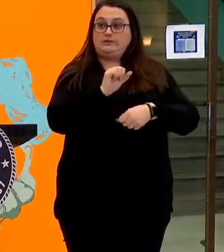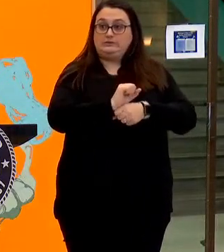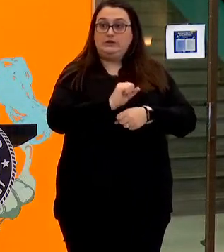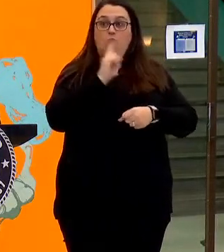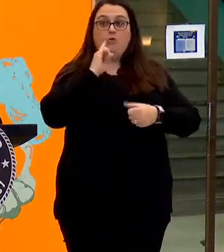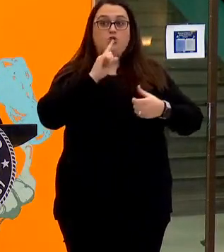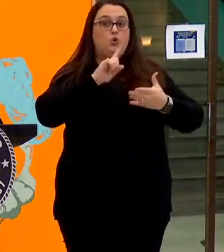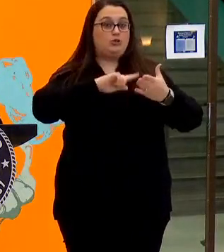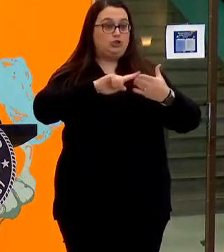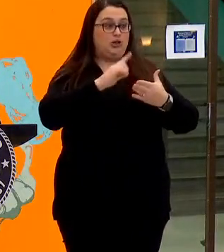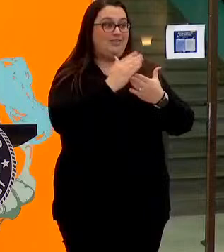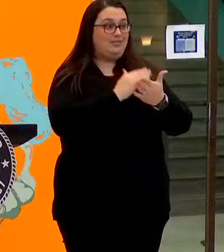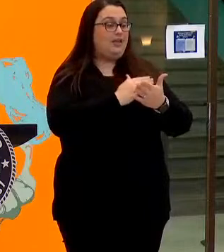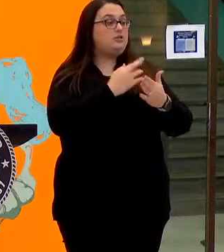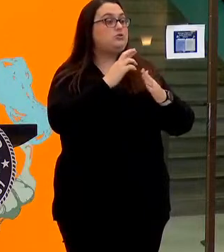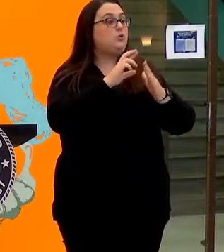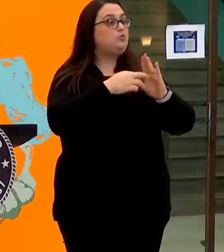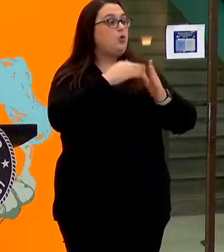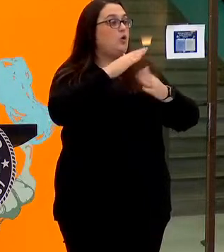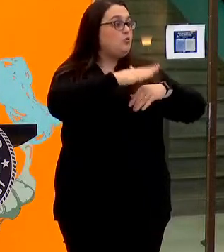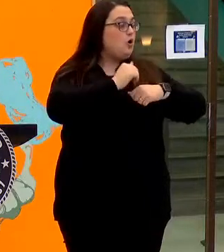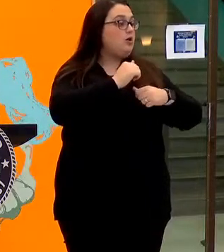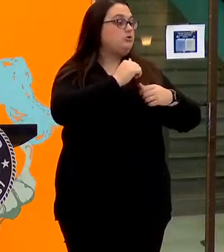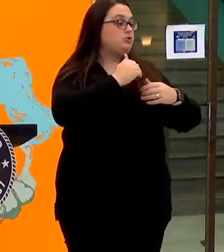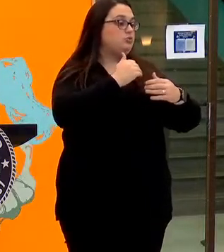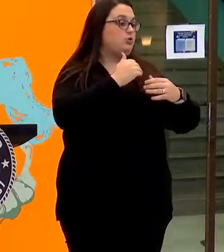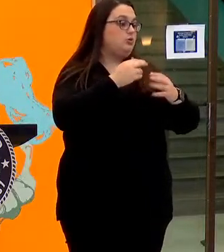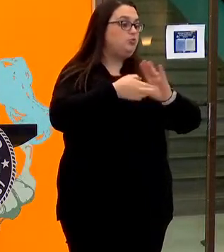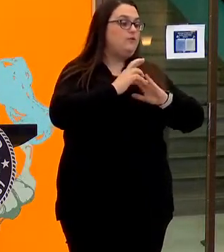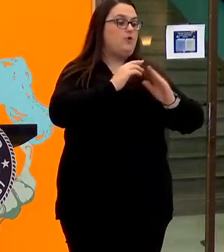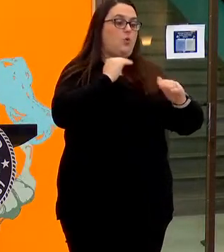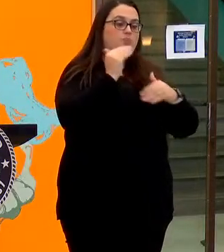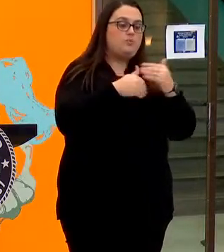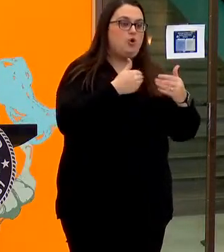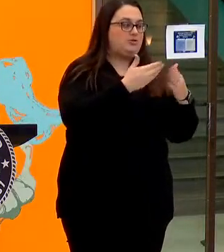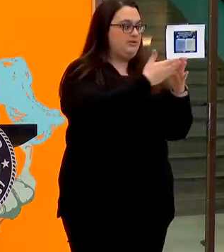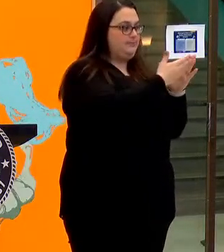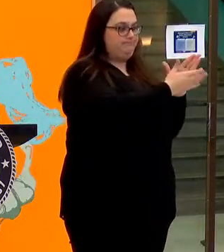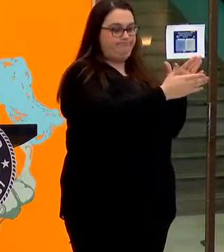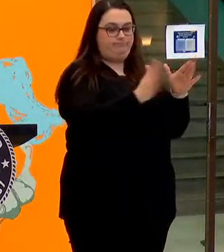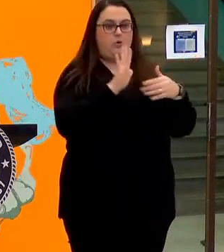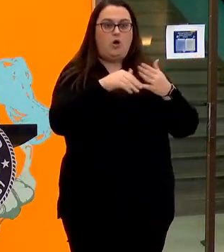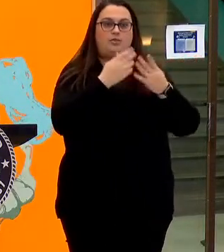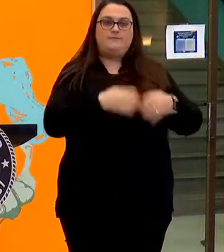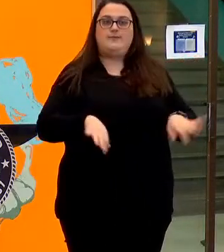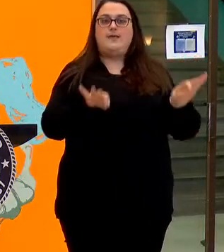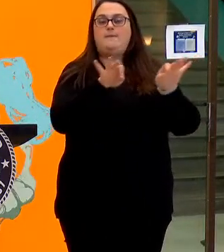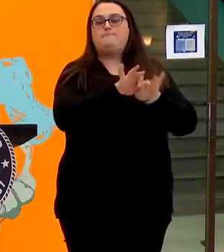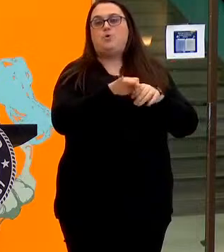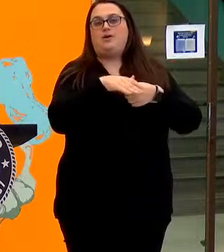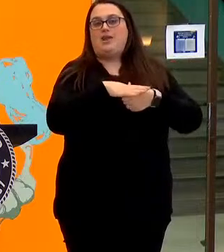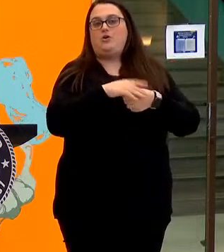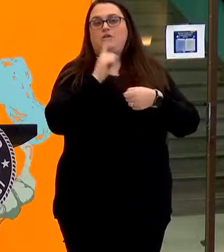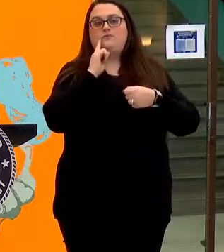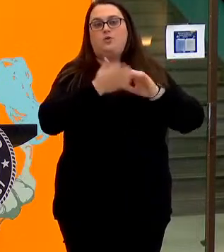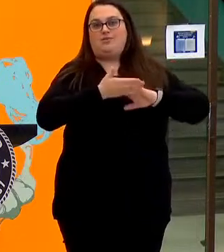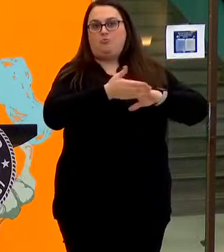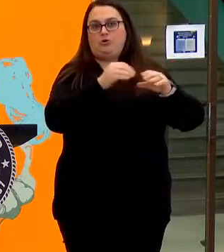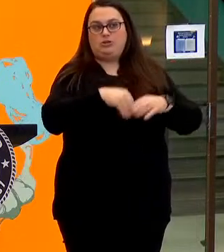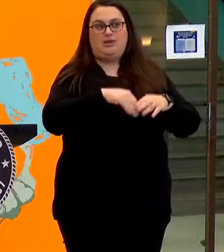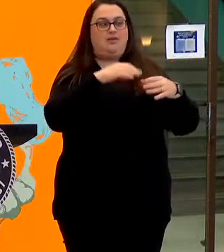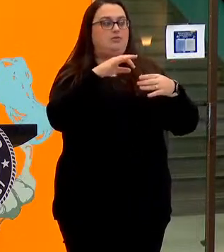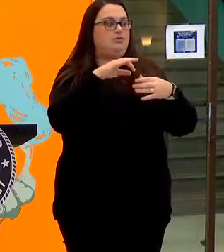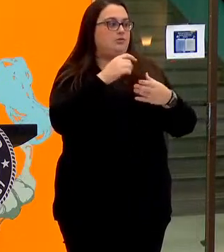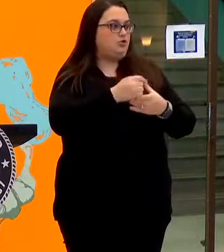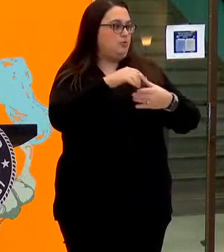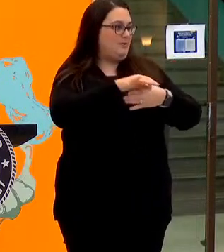roll call and reviewing processes across all of the essential areas of the plant operation.